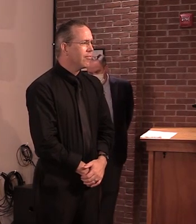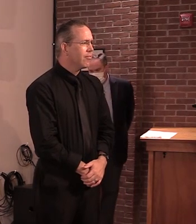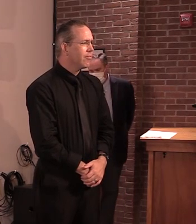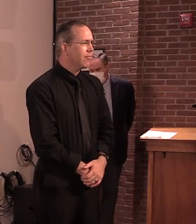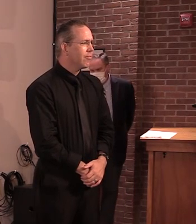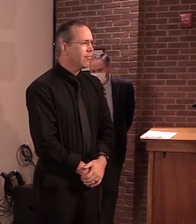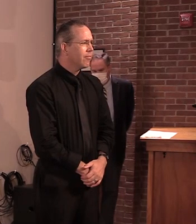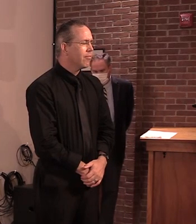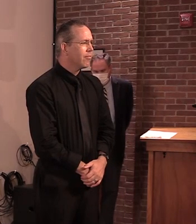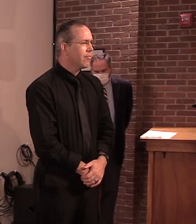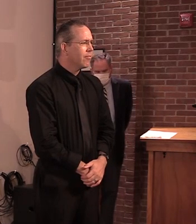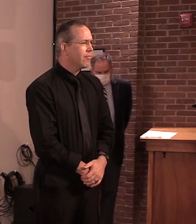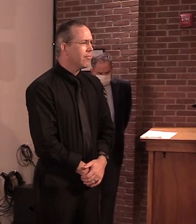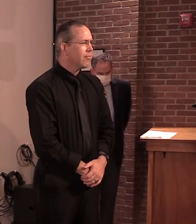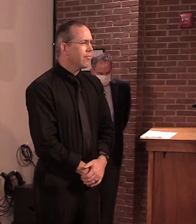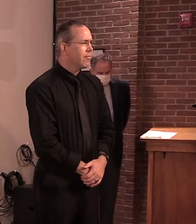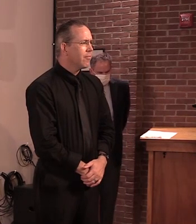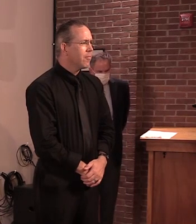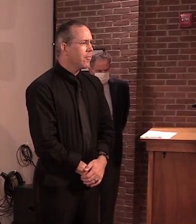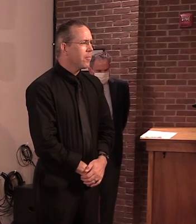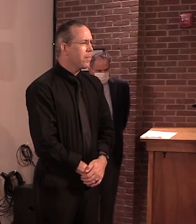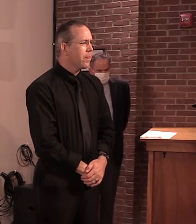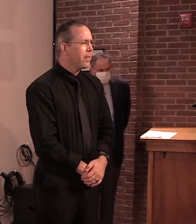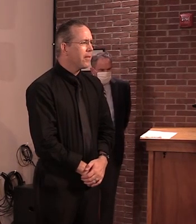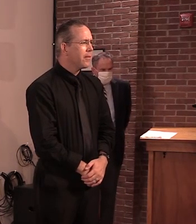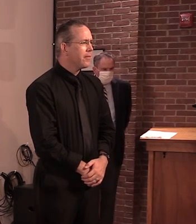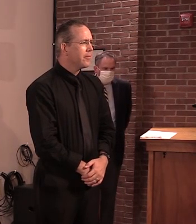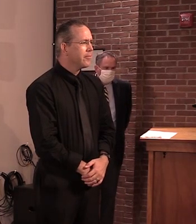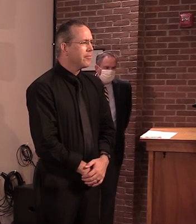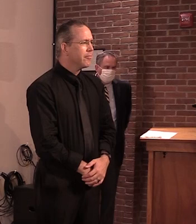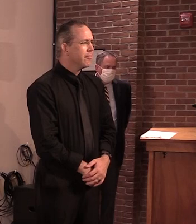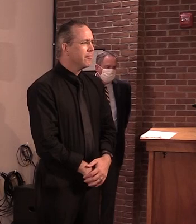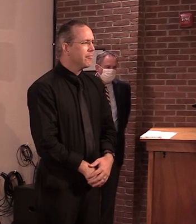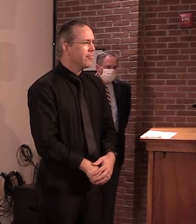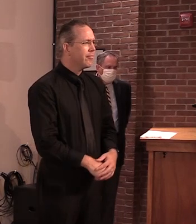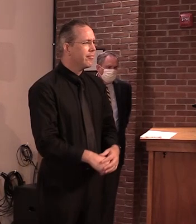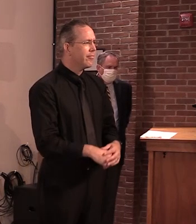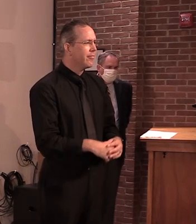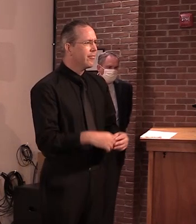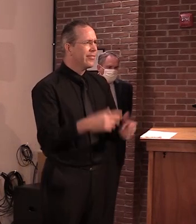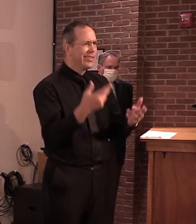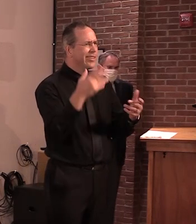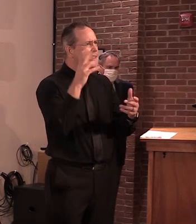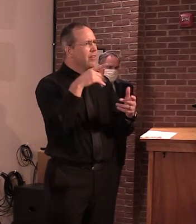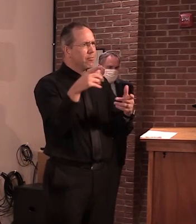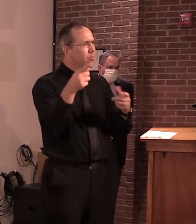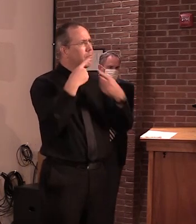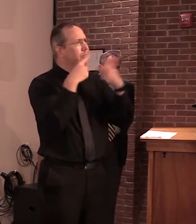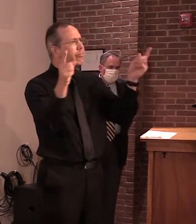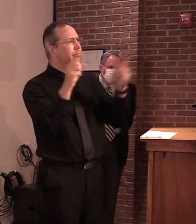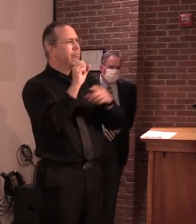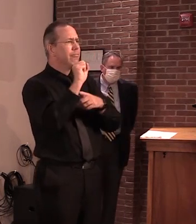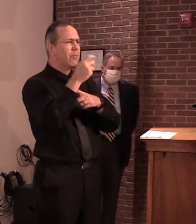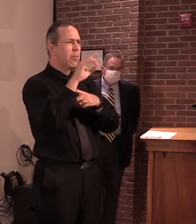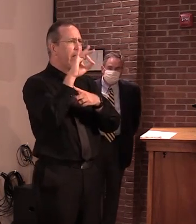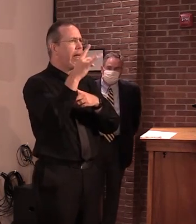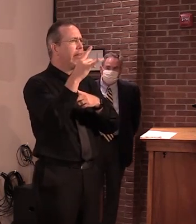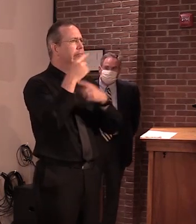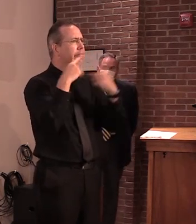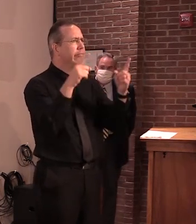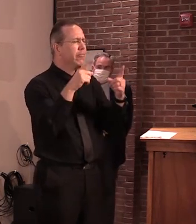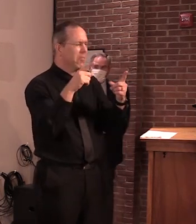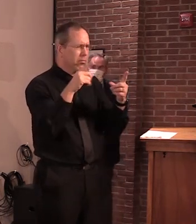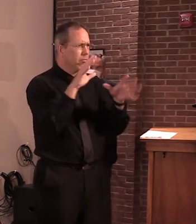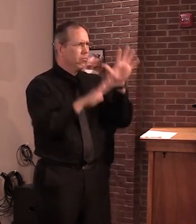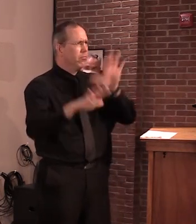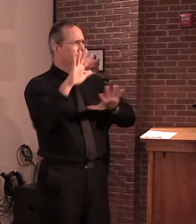close to finishing them when they were kind of given a September 8th, this is when we're going to open date. Well, it was a question that